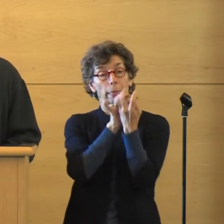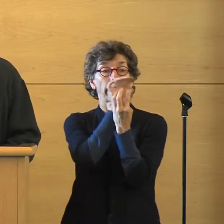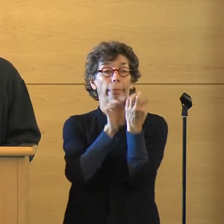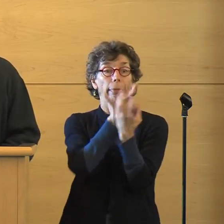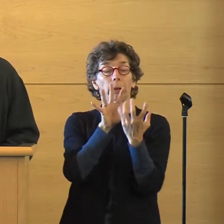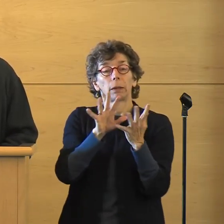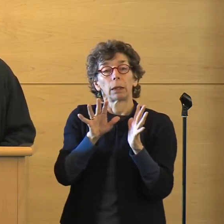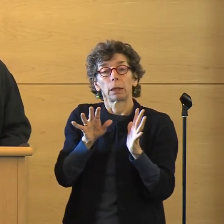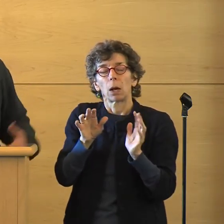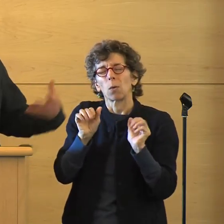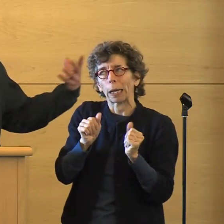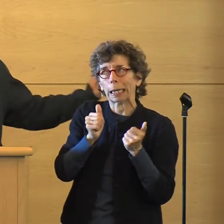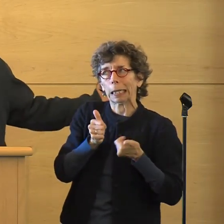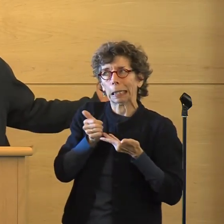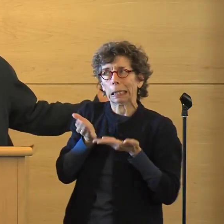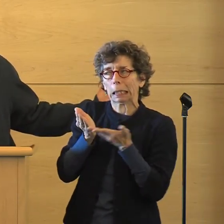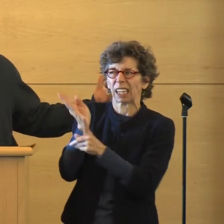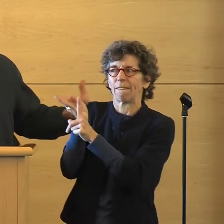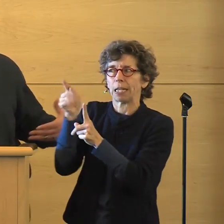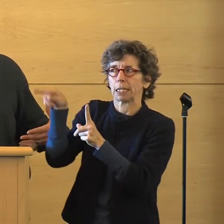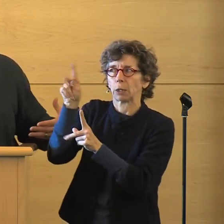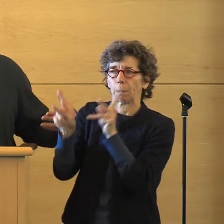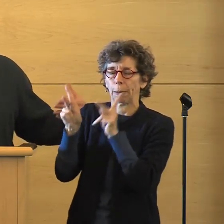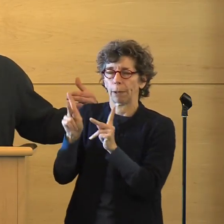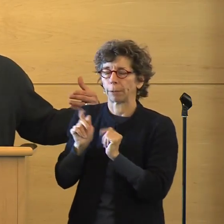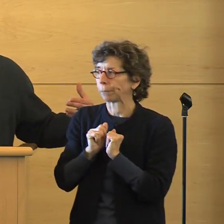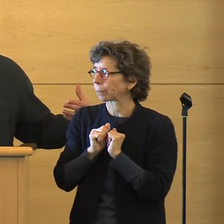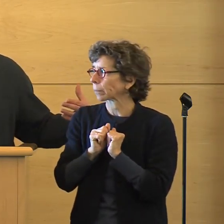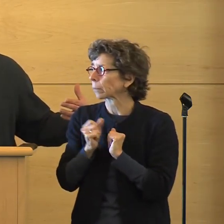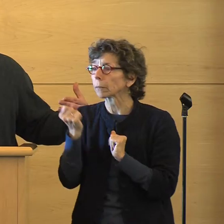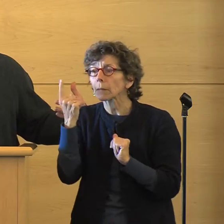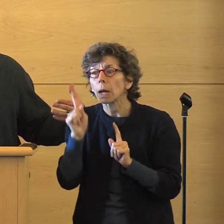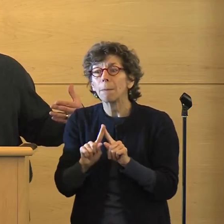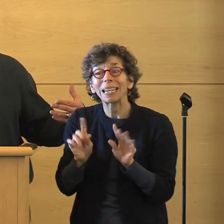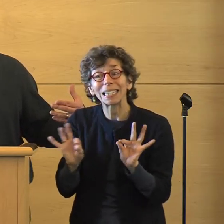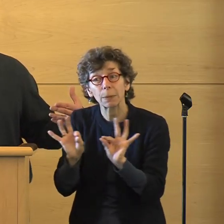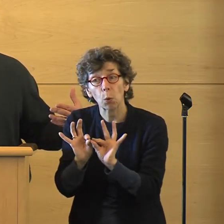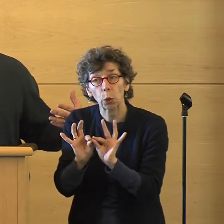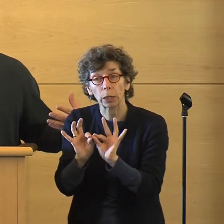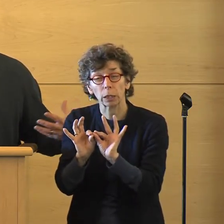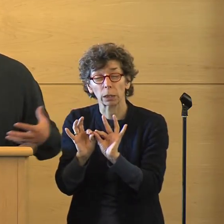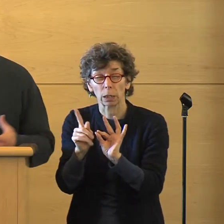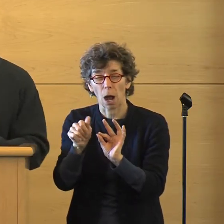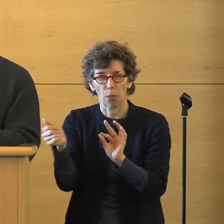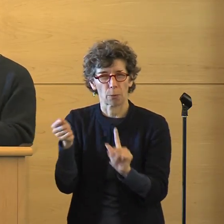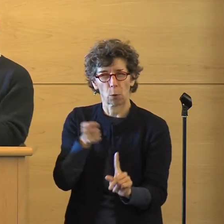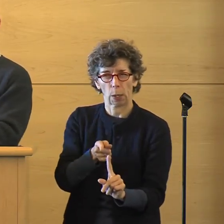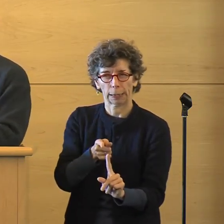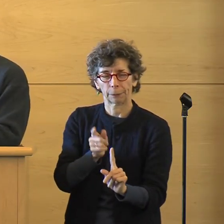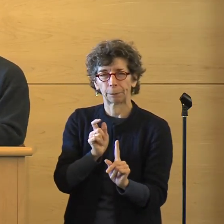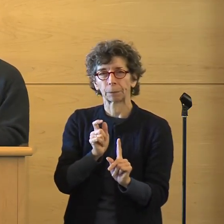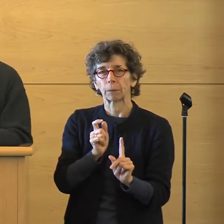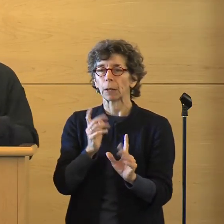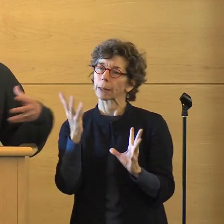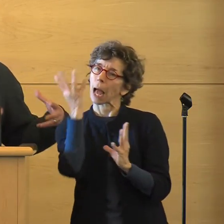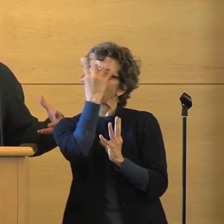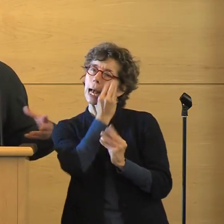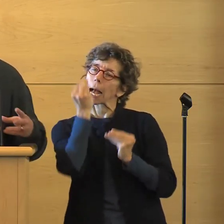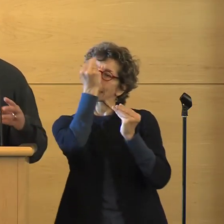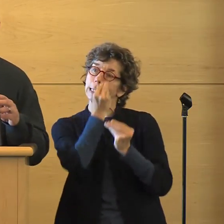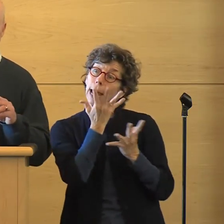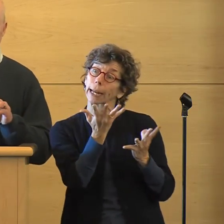that, you know, if we can collect some information that says, you know, people really don't respond well to this, then, you know, that could help